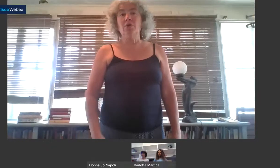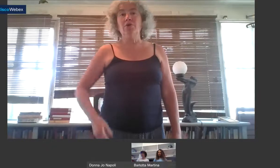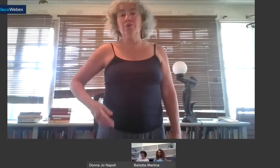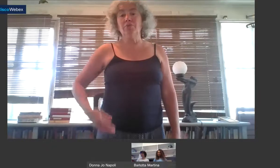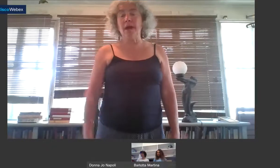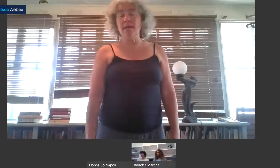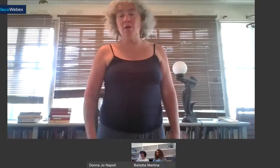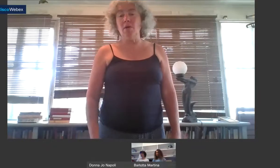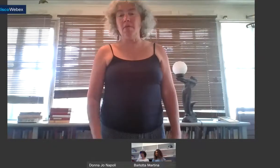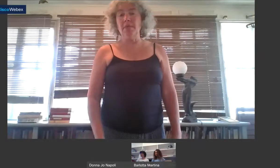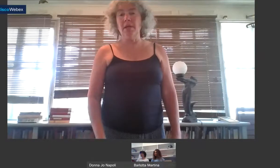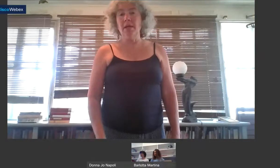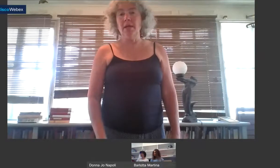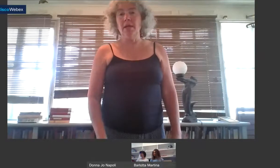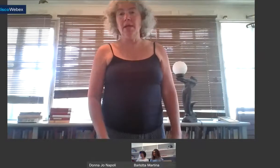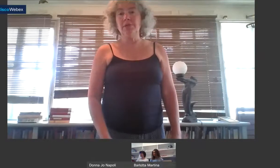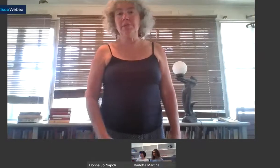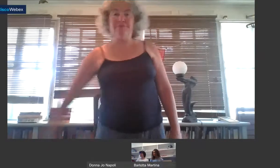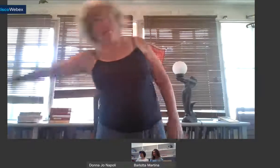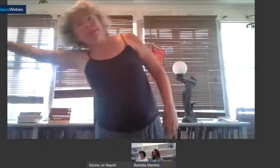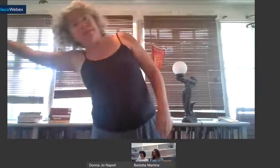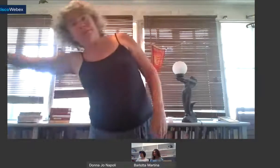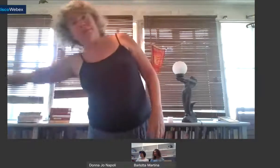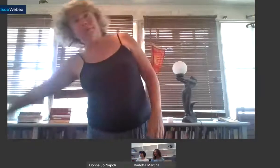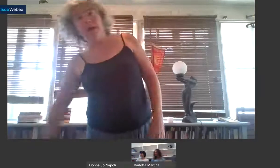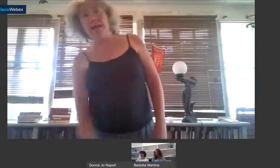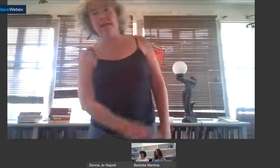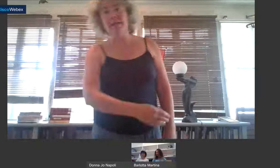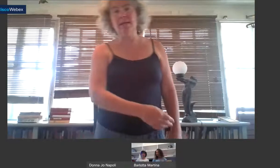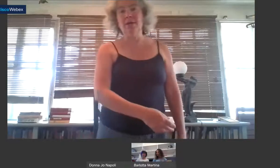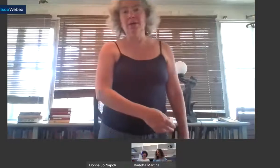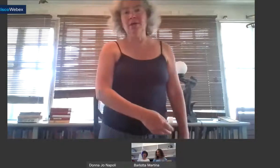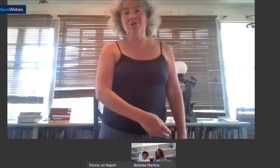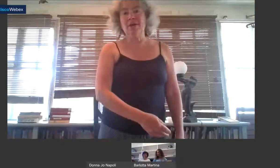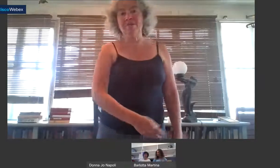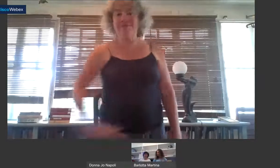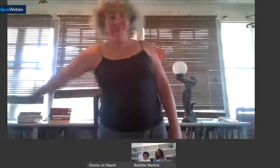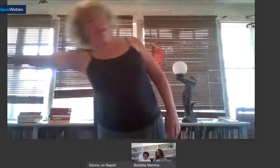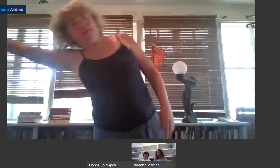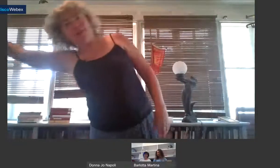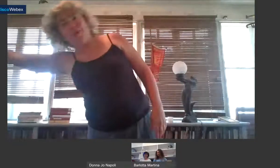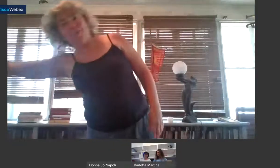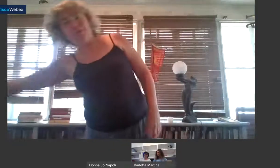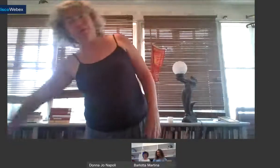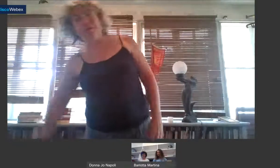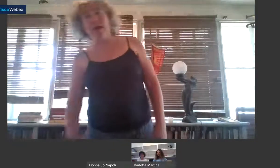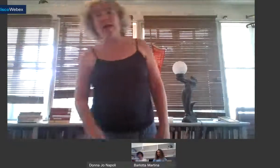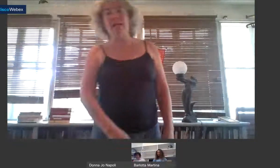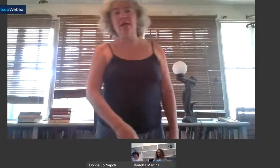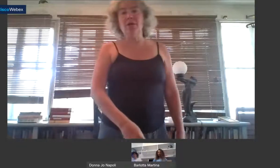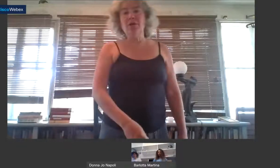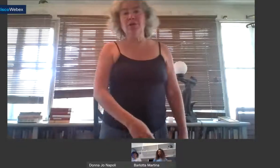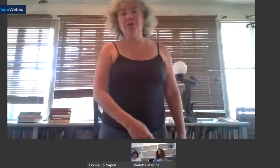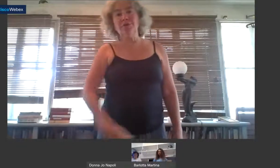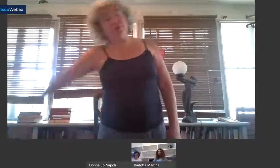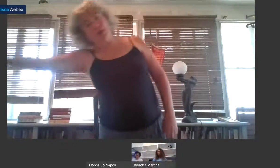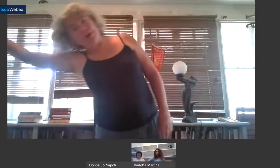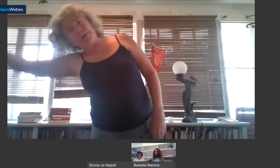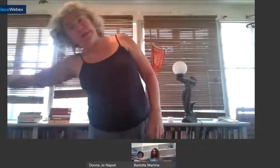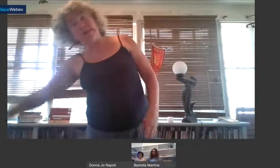your right arm and just fling it to the right, try flinging your arm to the right, you'll start to keep